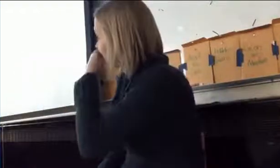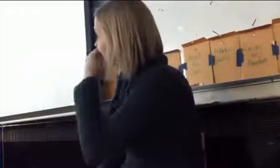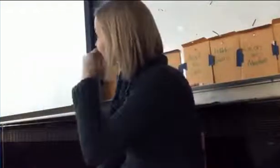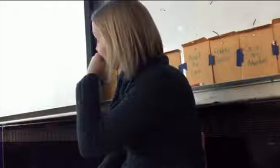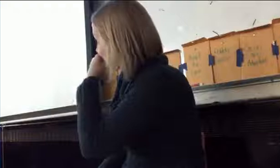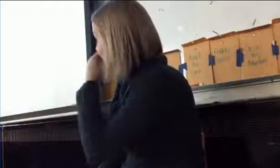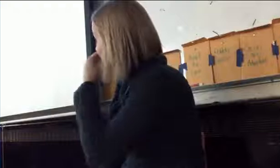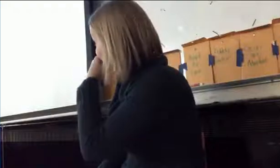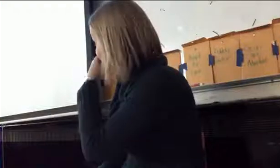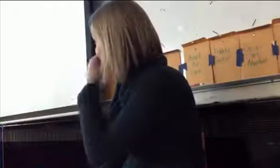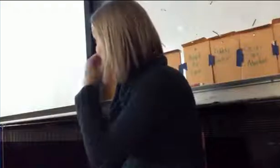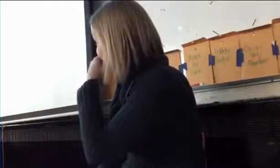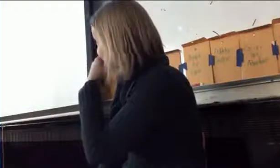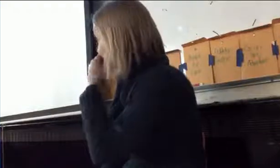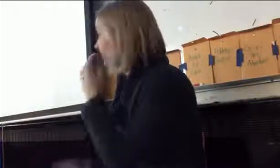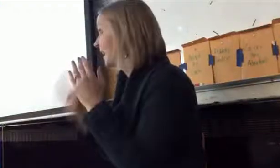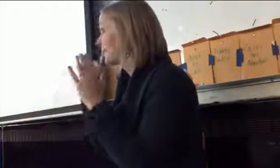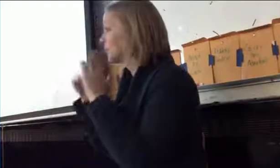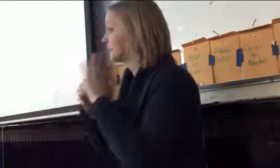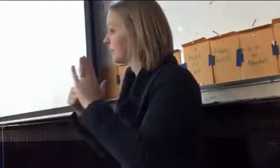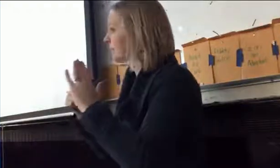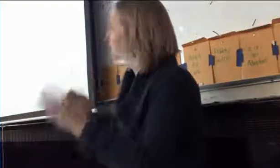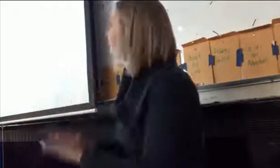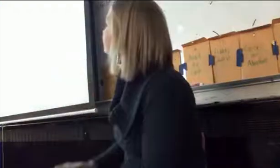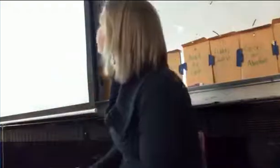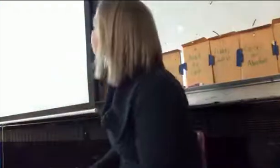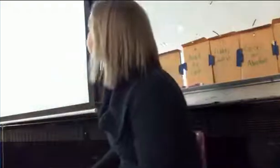so, for example,